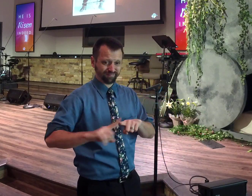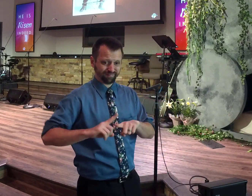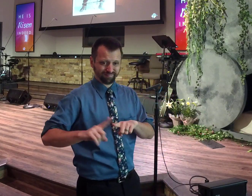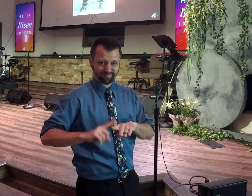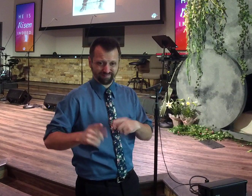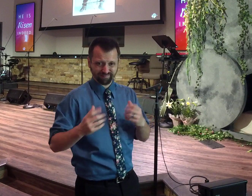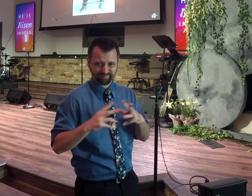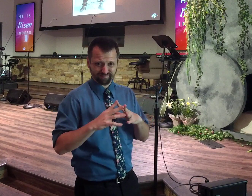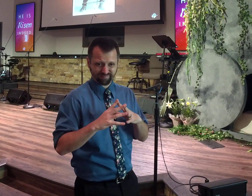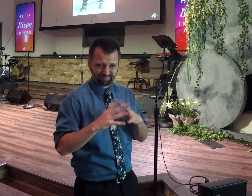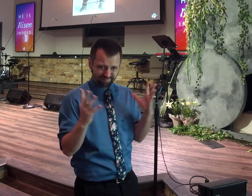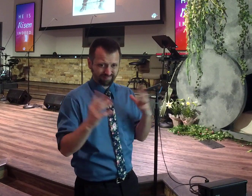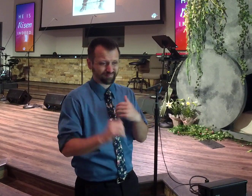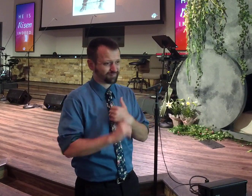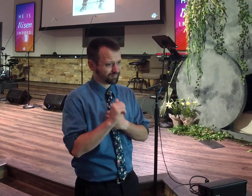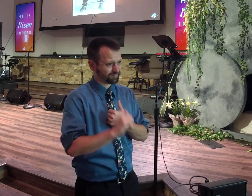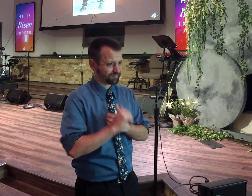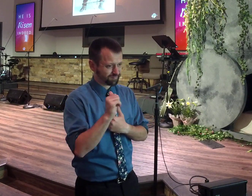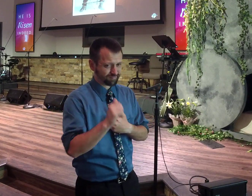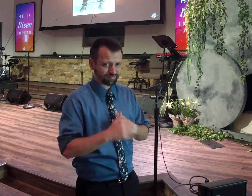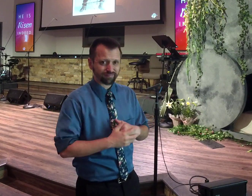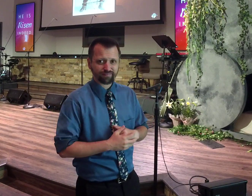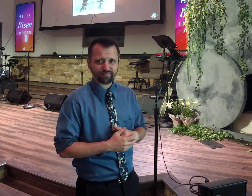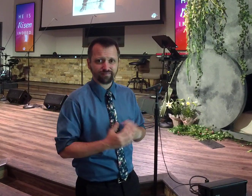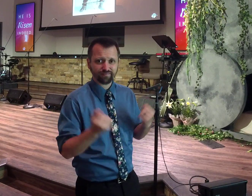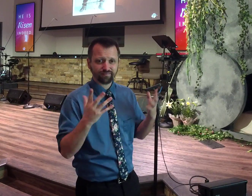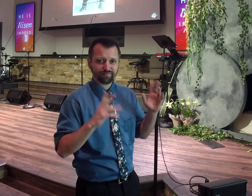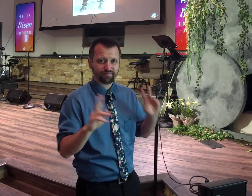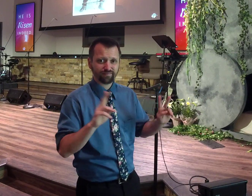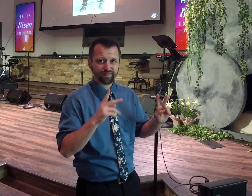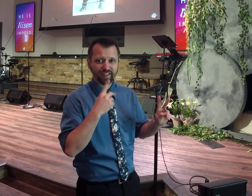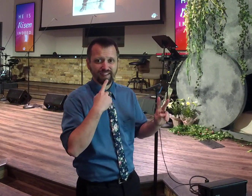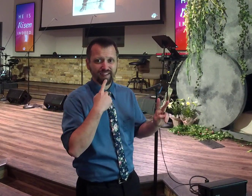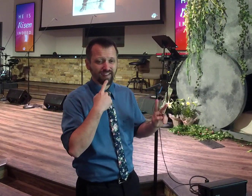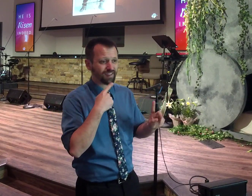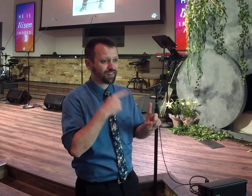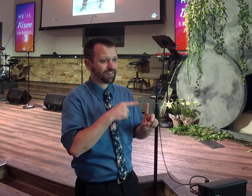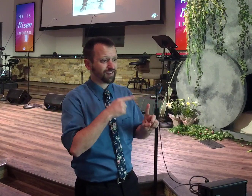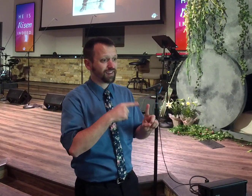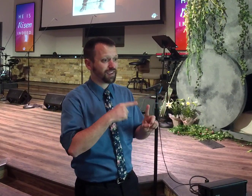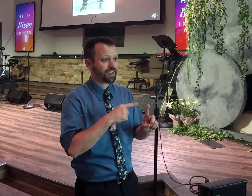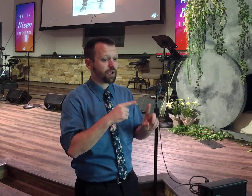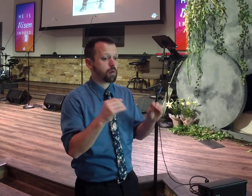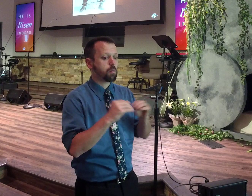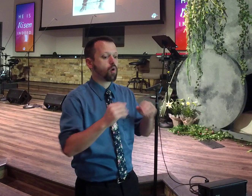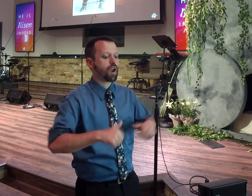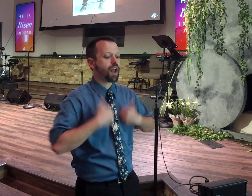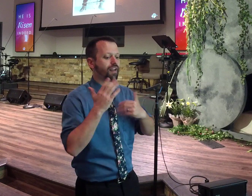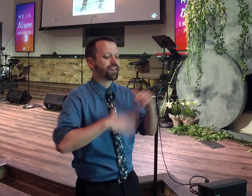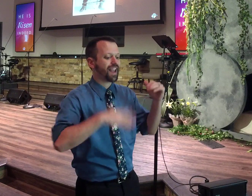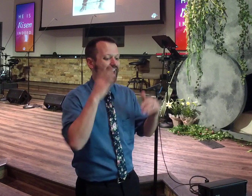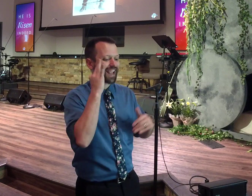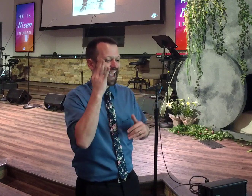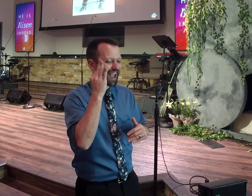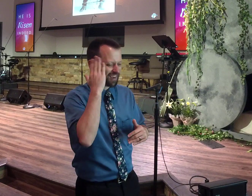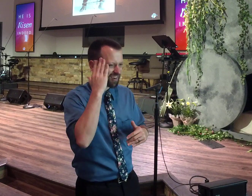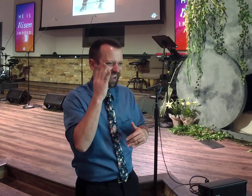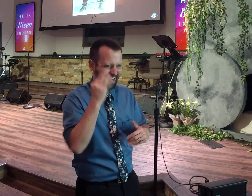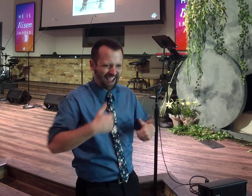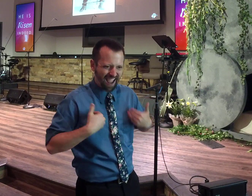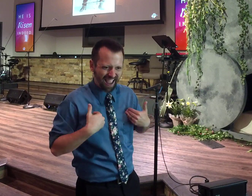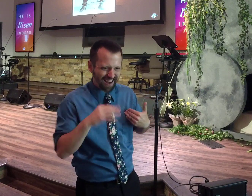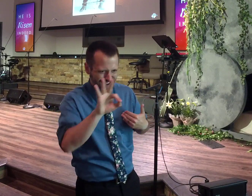by escaping certain things. You know, many people said he had more lives than a cat. And they say a cat has how many